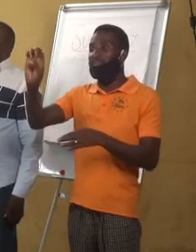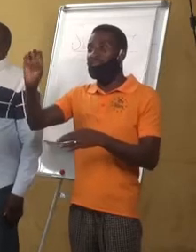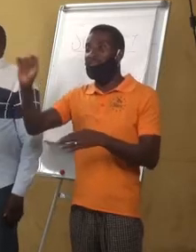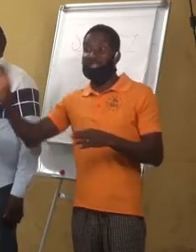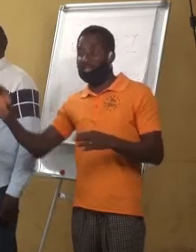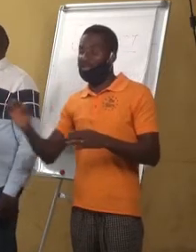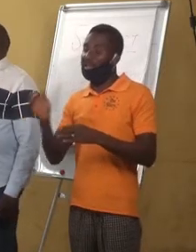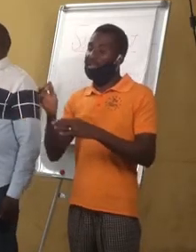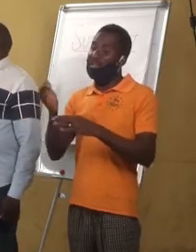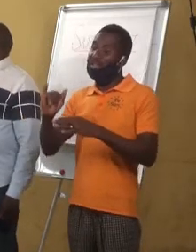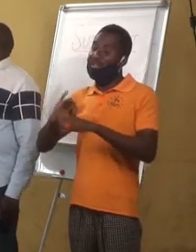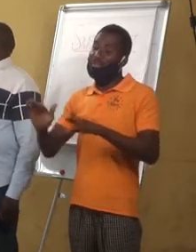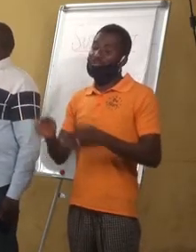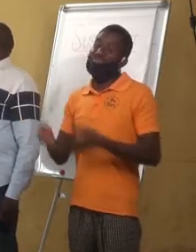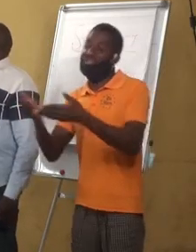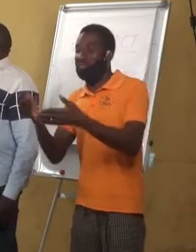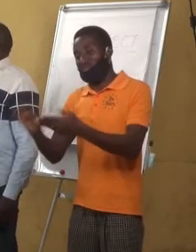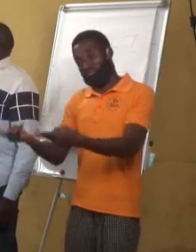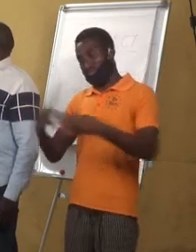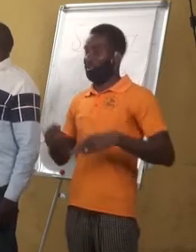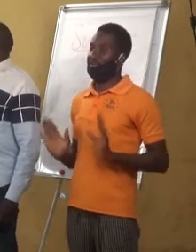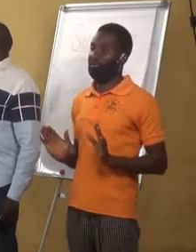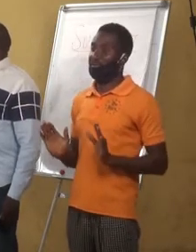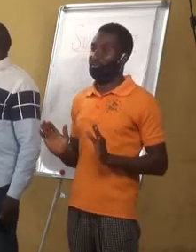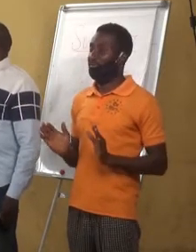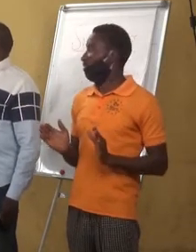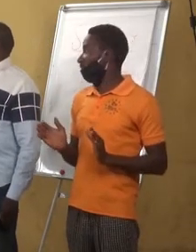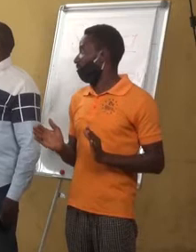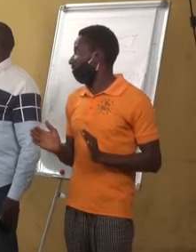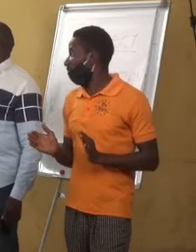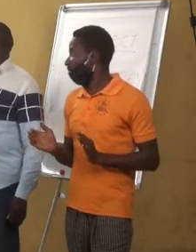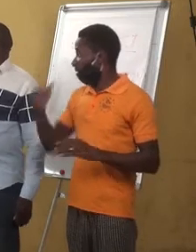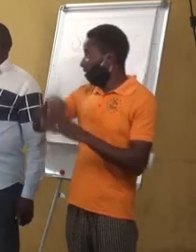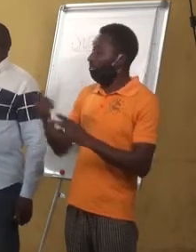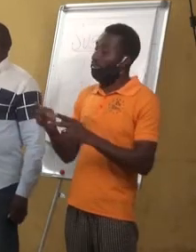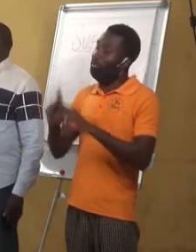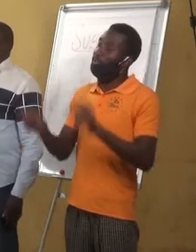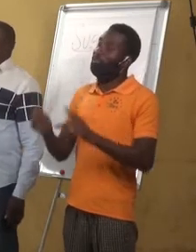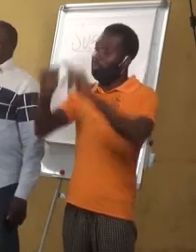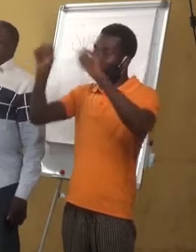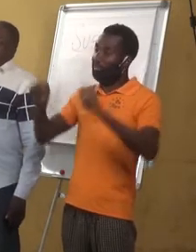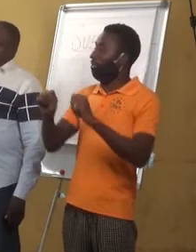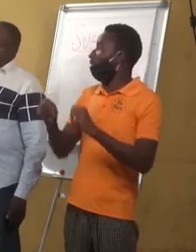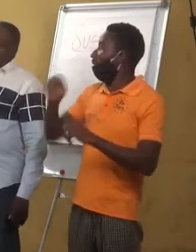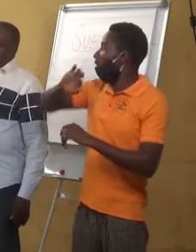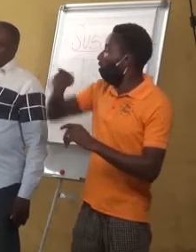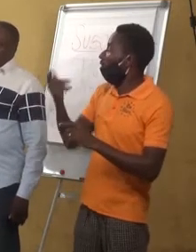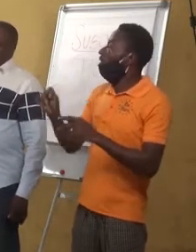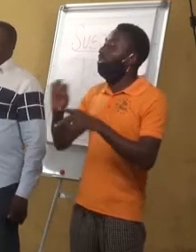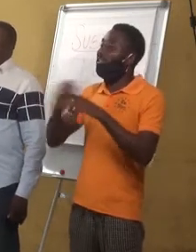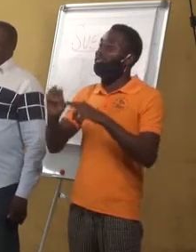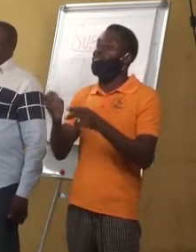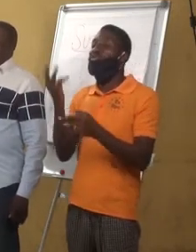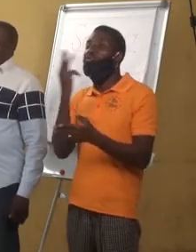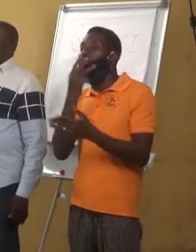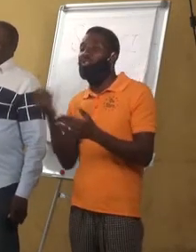they receive. They are chemically inert. In the periodic table, all the elements wish to be like them. And that